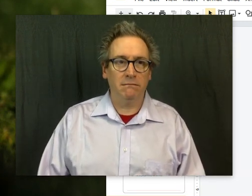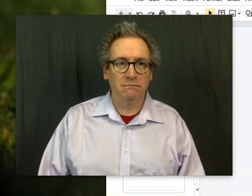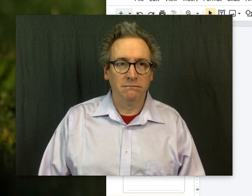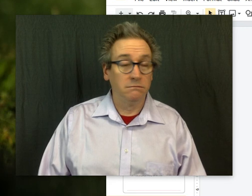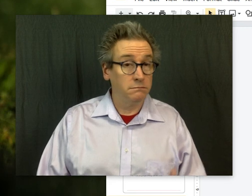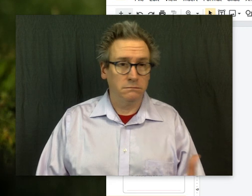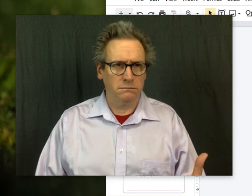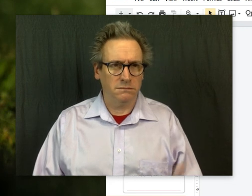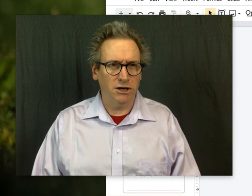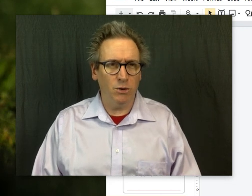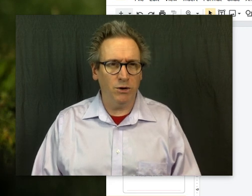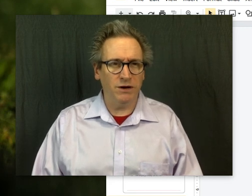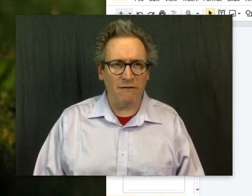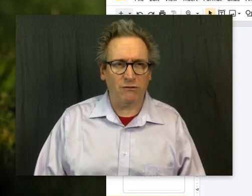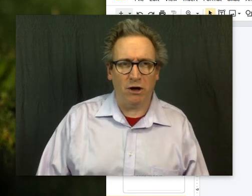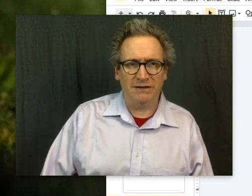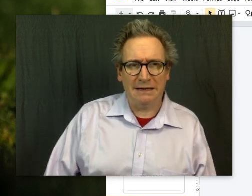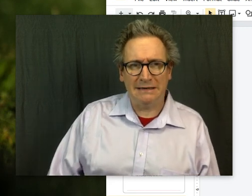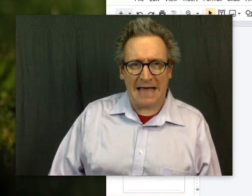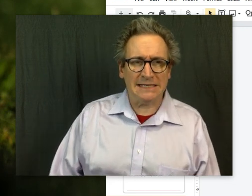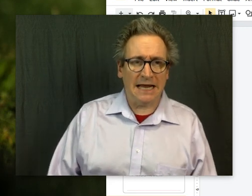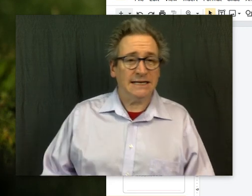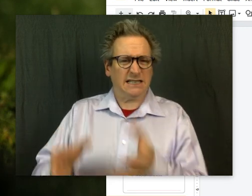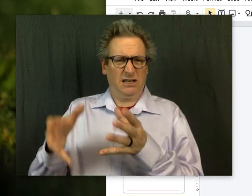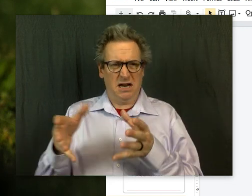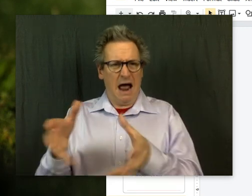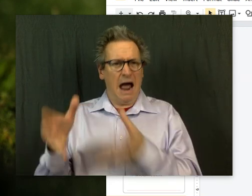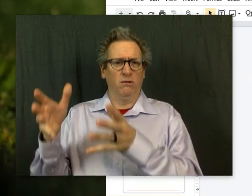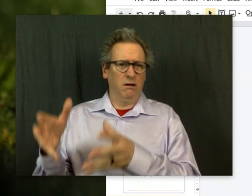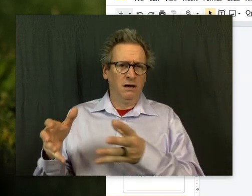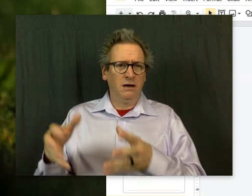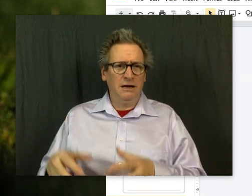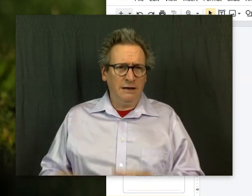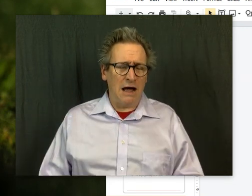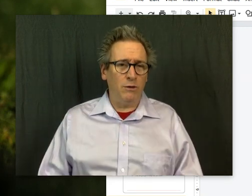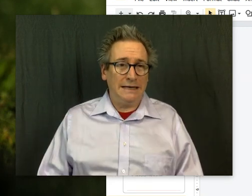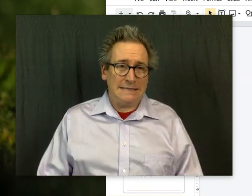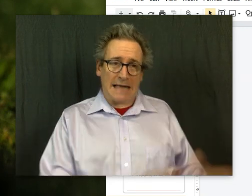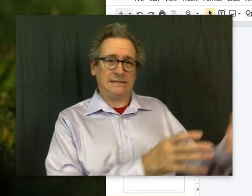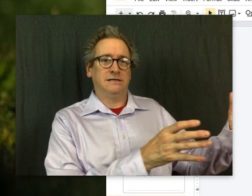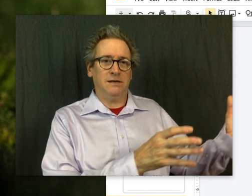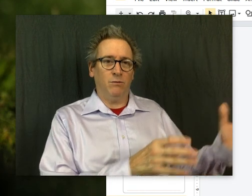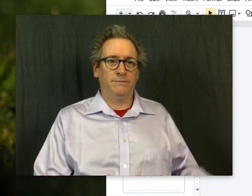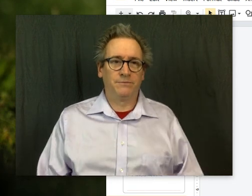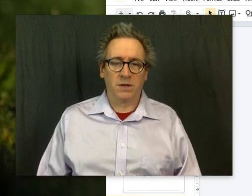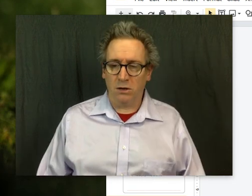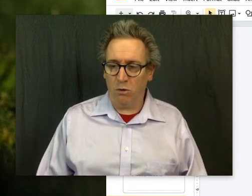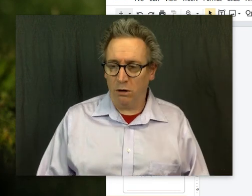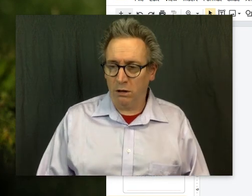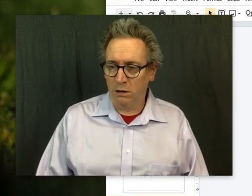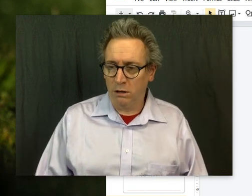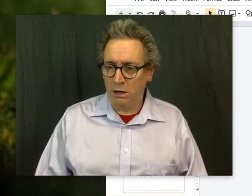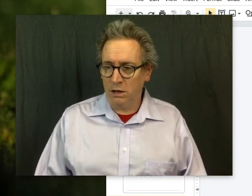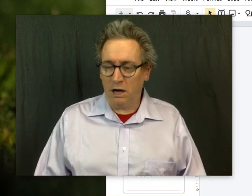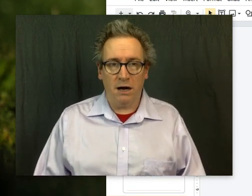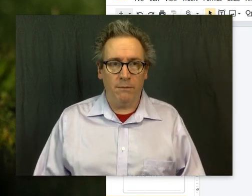Texting. No one would have ever thought of texting. Text is a noun. Now we text someone.